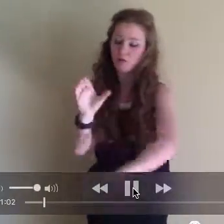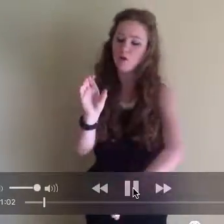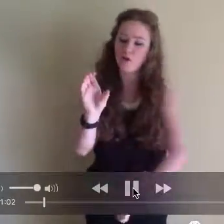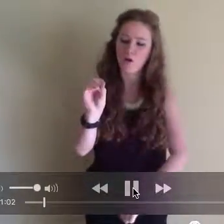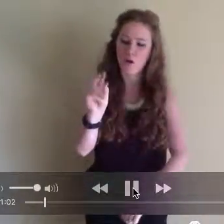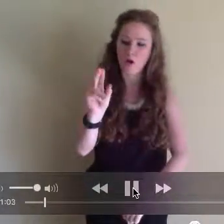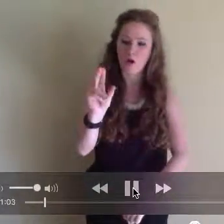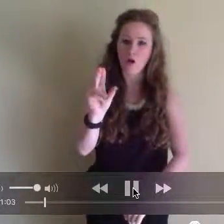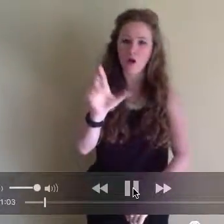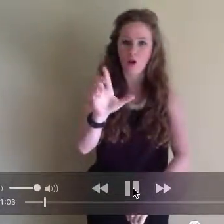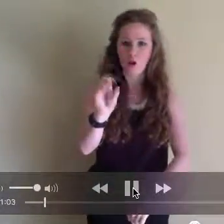the colonies